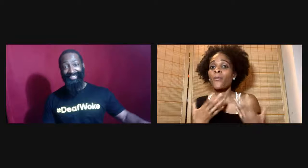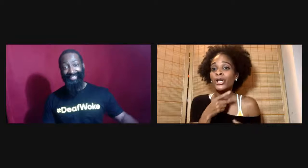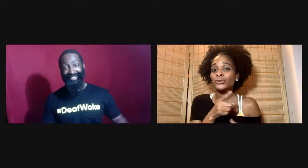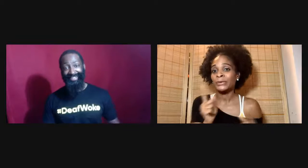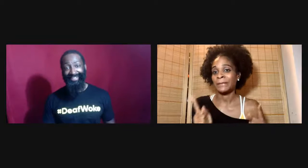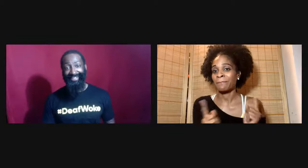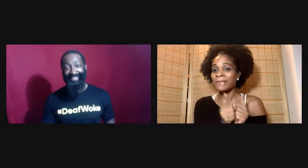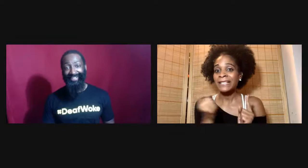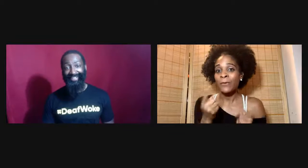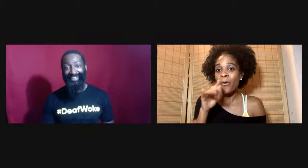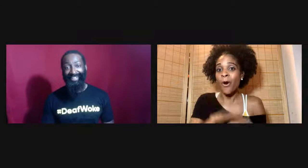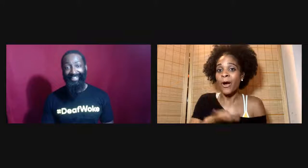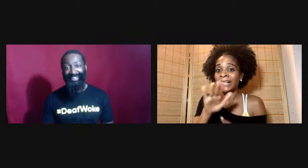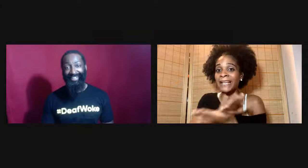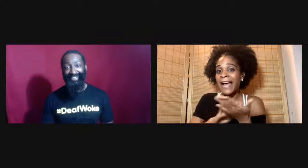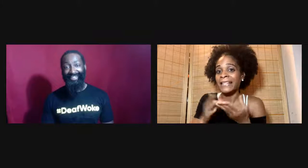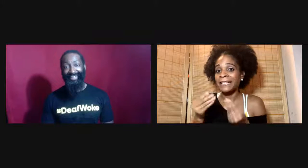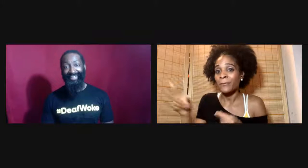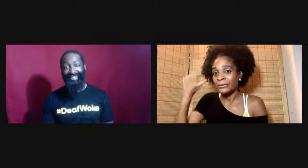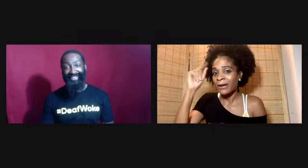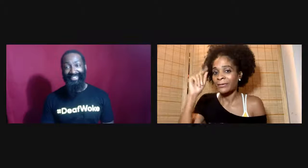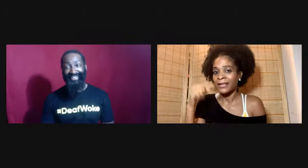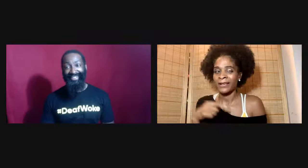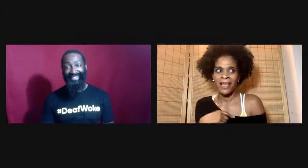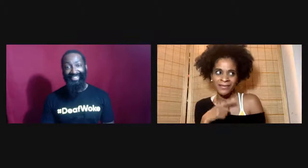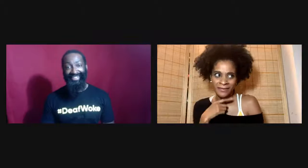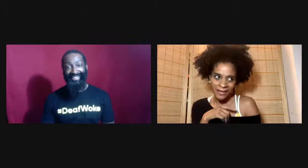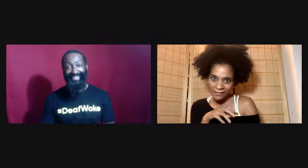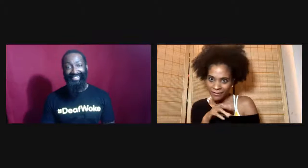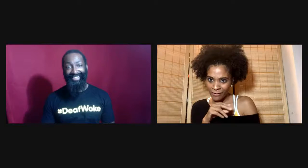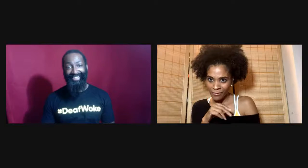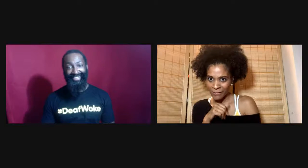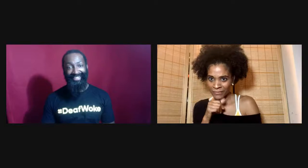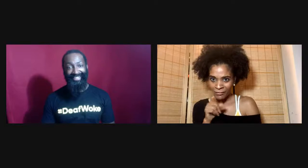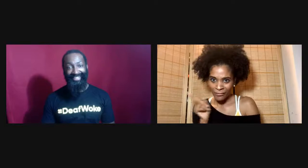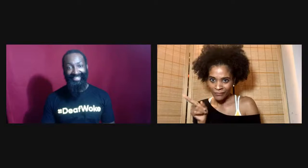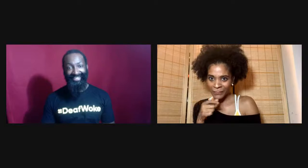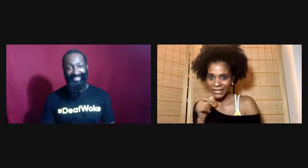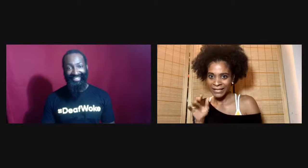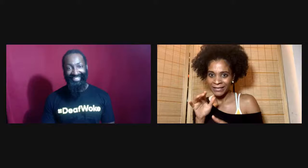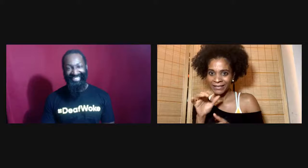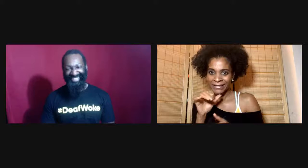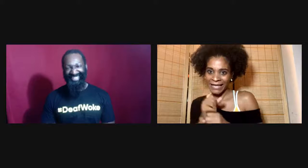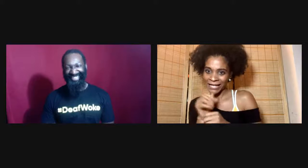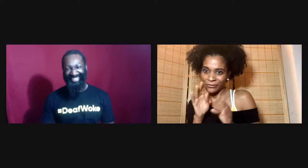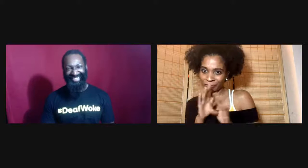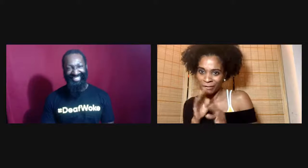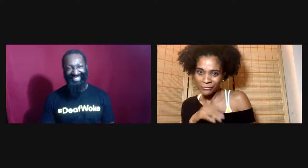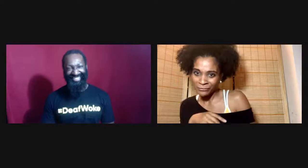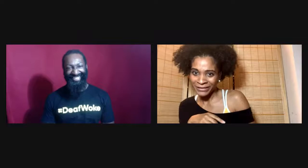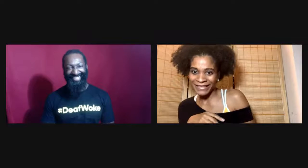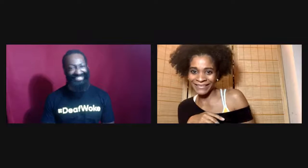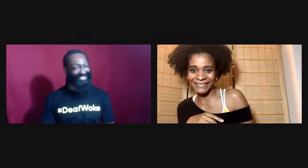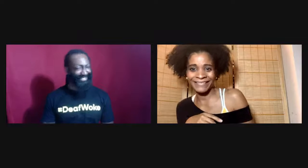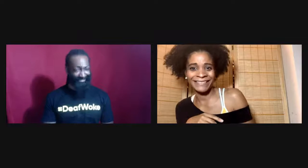my friends and I will meet up, you know, during the